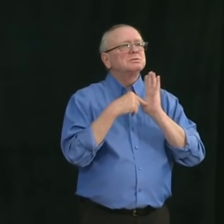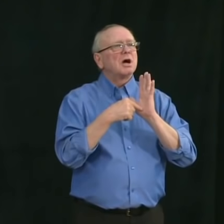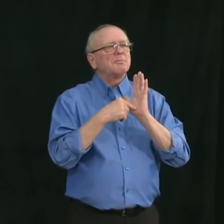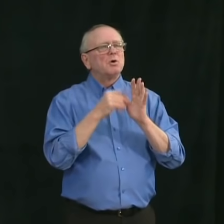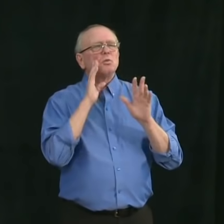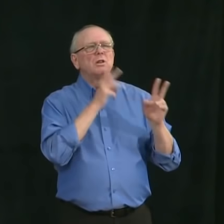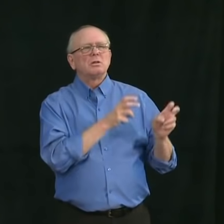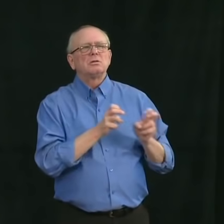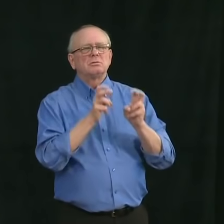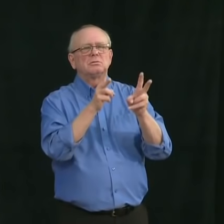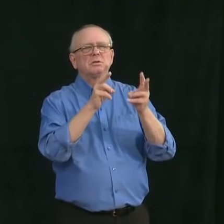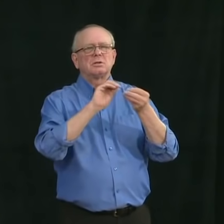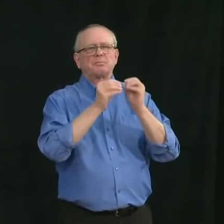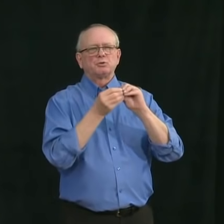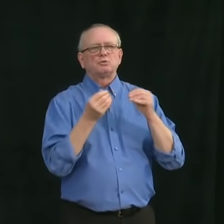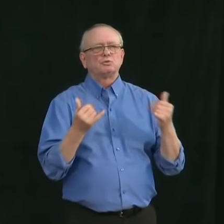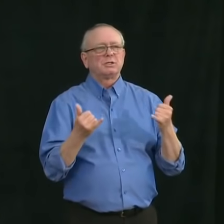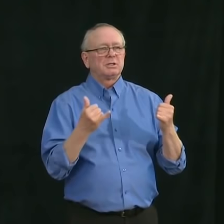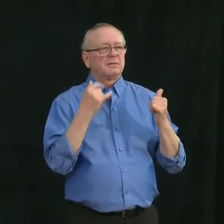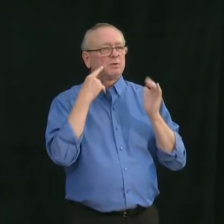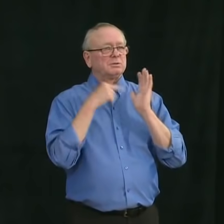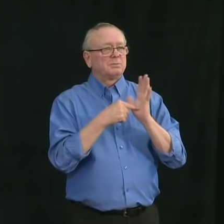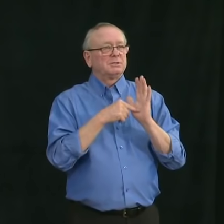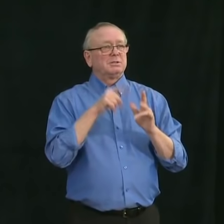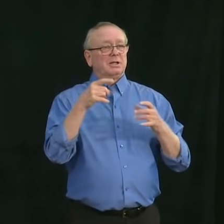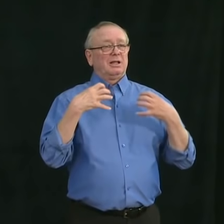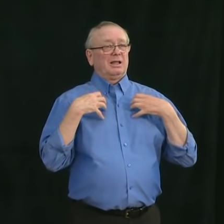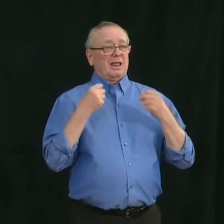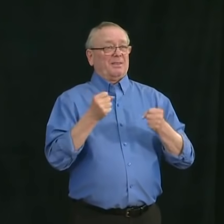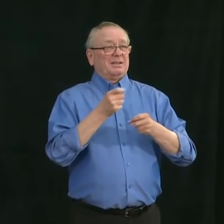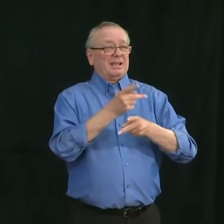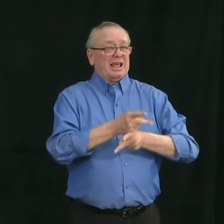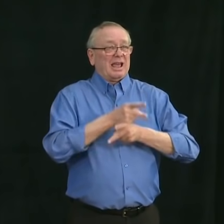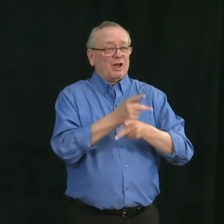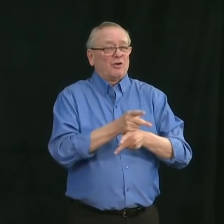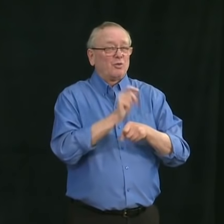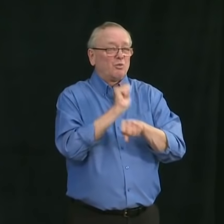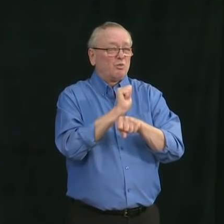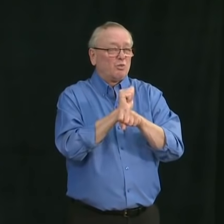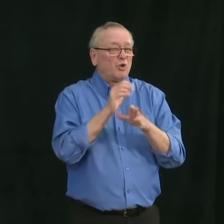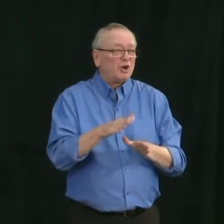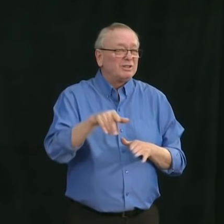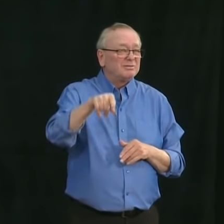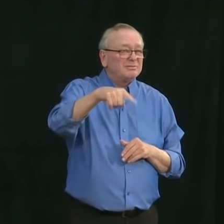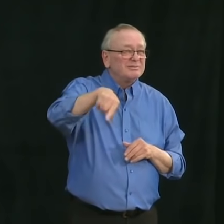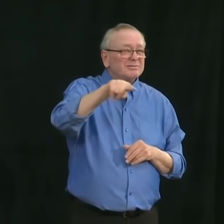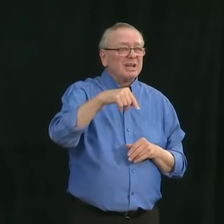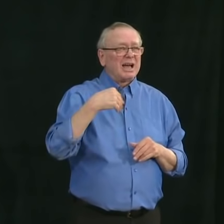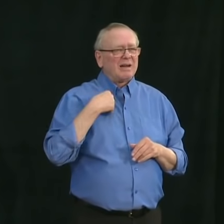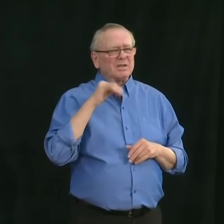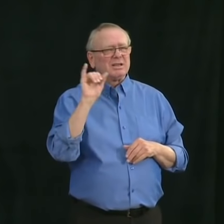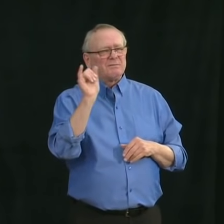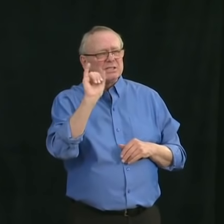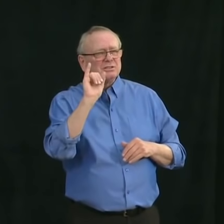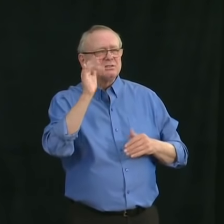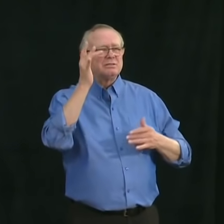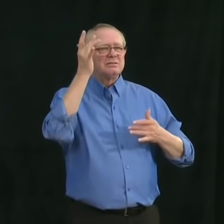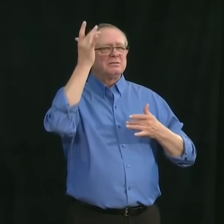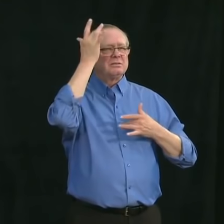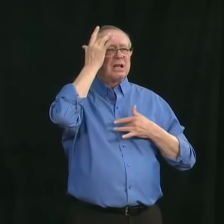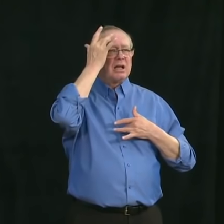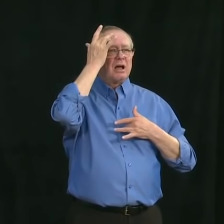the fact that a healthcare worker is infected with COVID does not tell us where they got that infection. And so